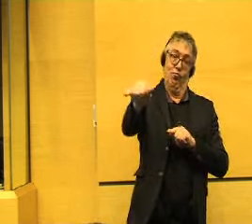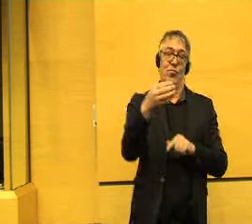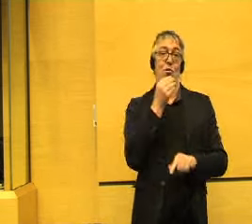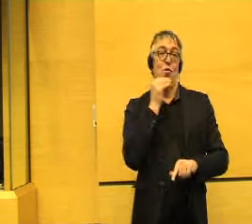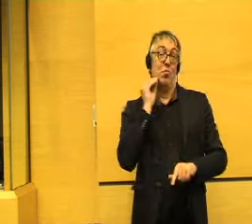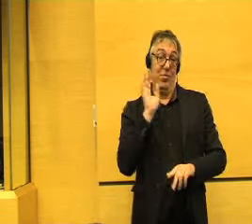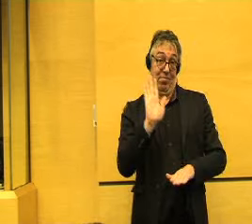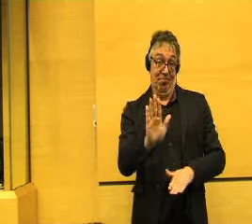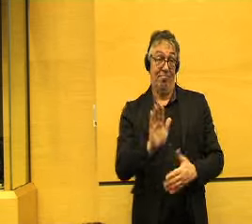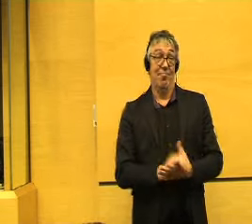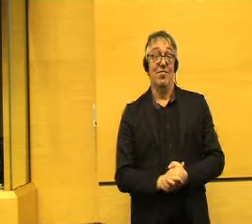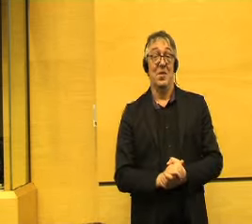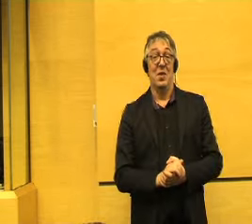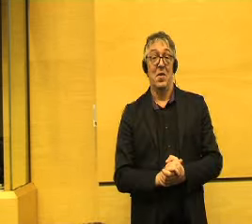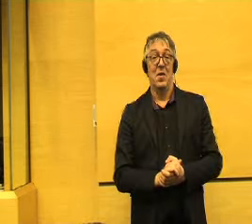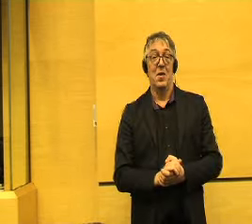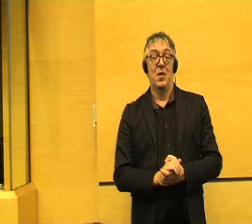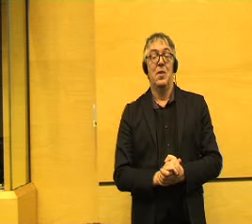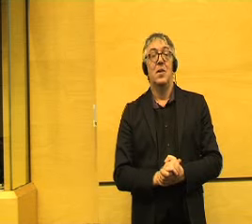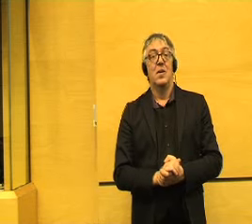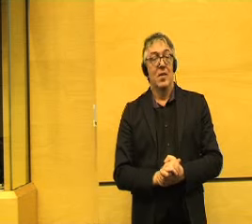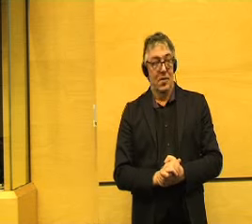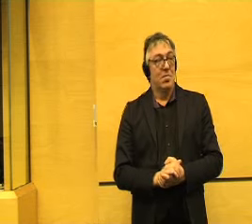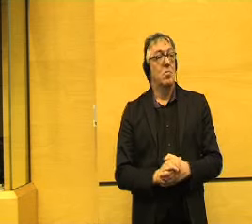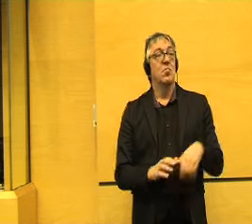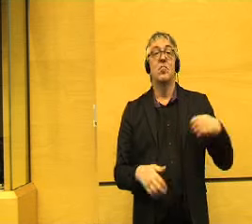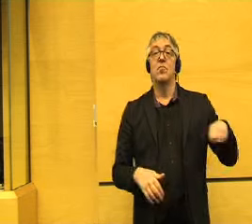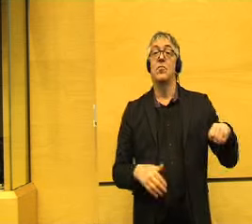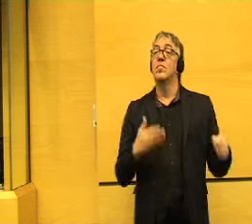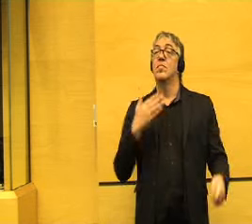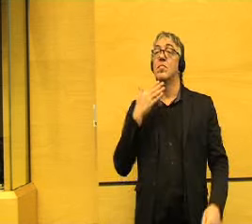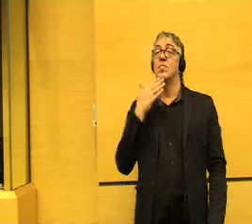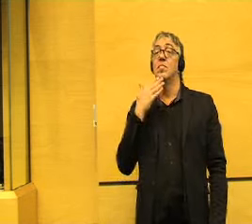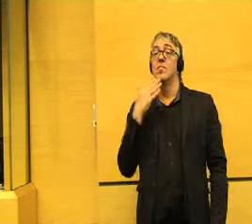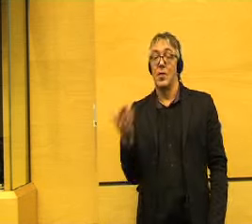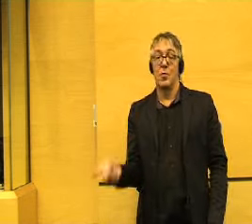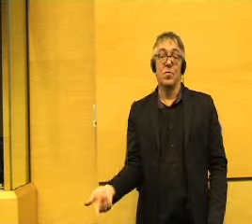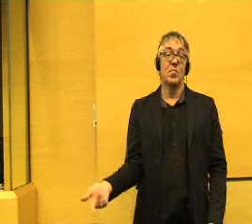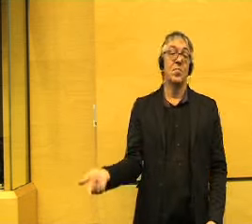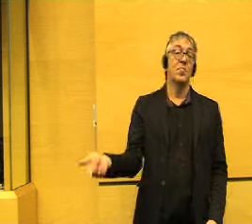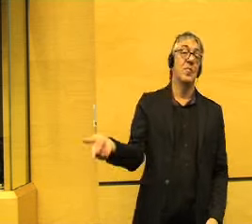Gracias. Thank you very much. Mr. Dalami Bacharu has the floor.